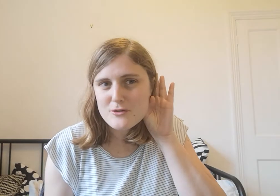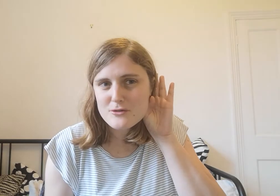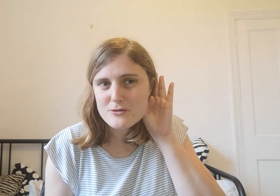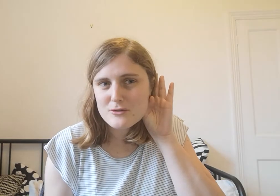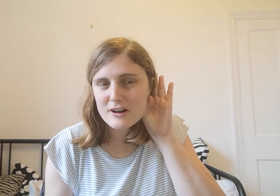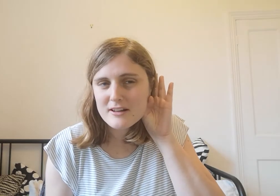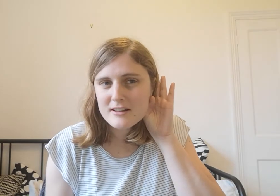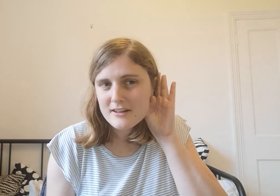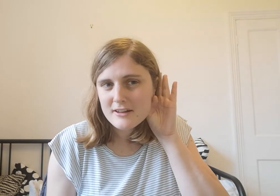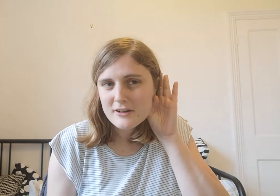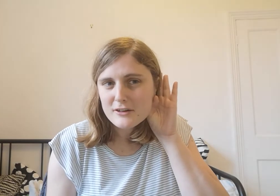Cock-a-doodle-doo!